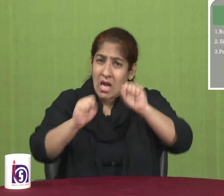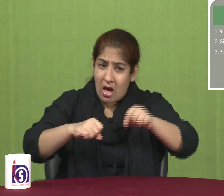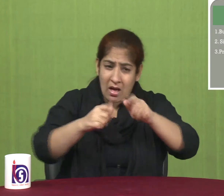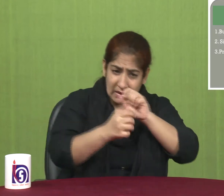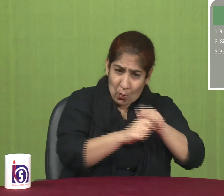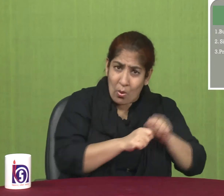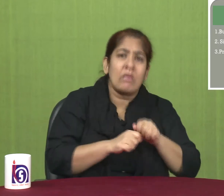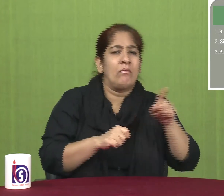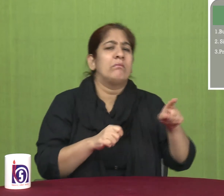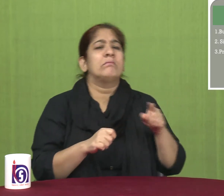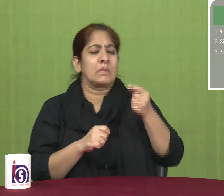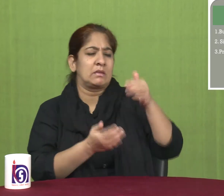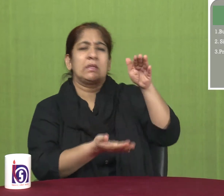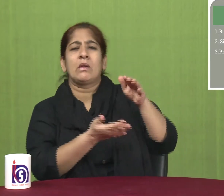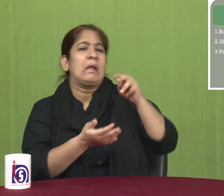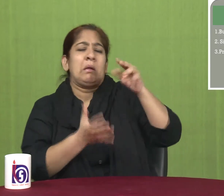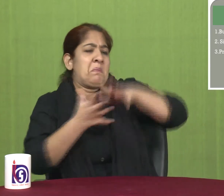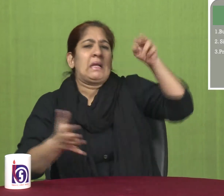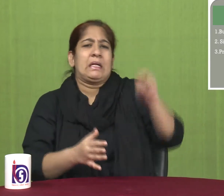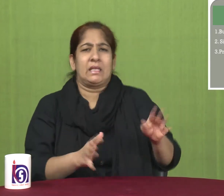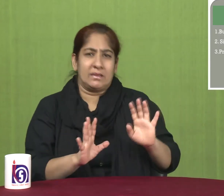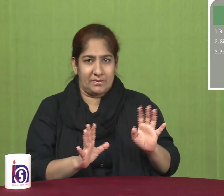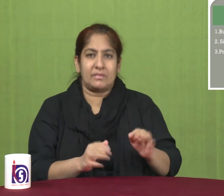we need the capital.